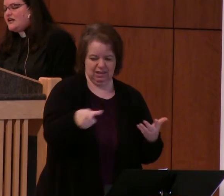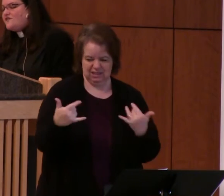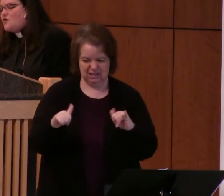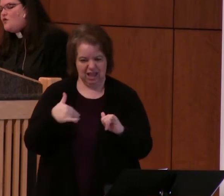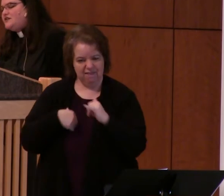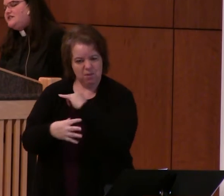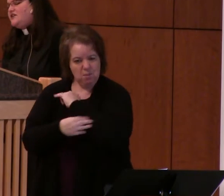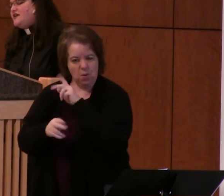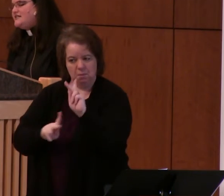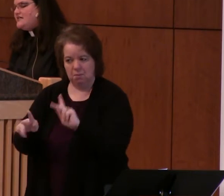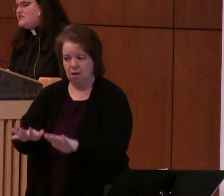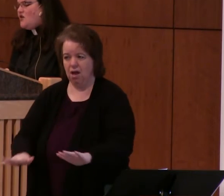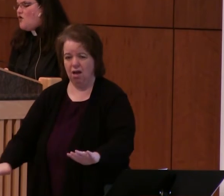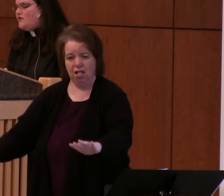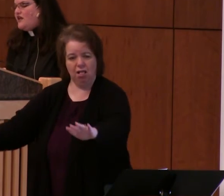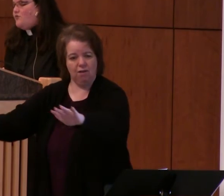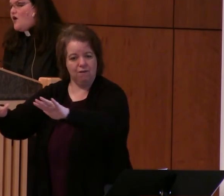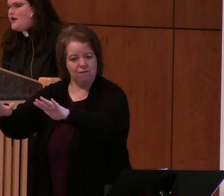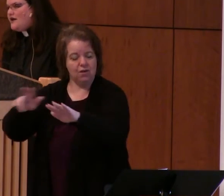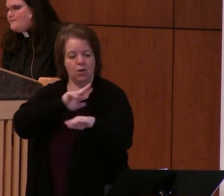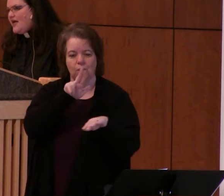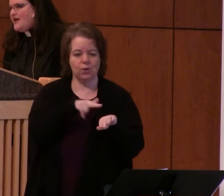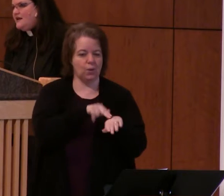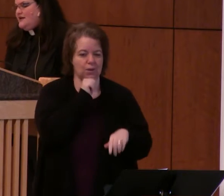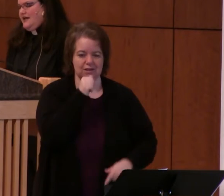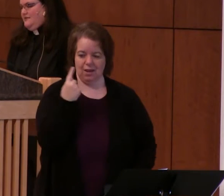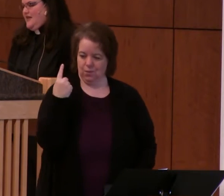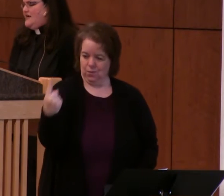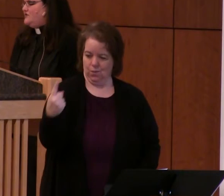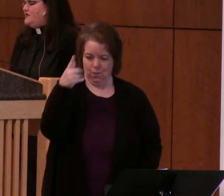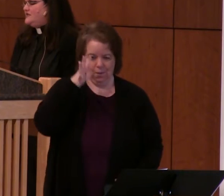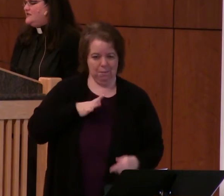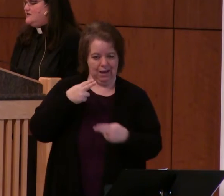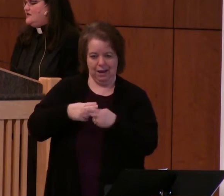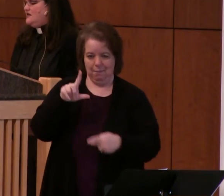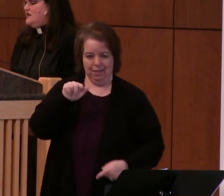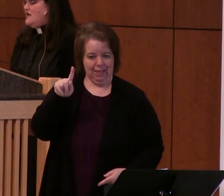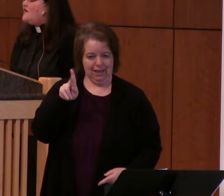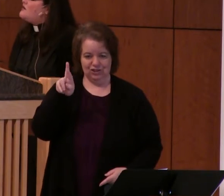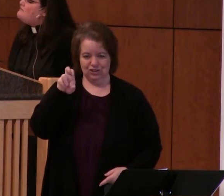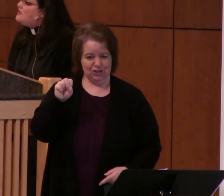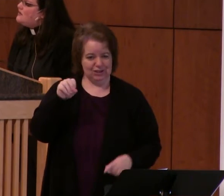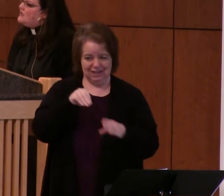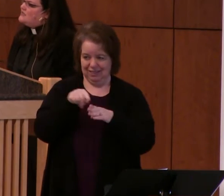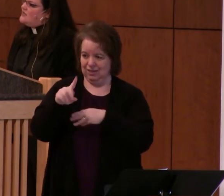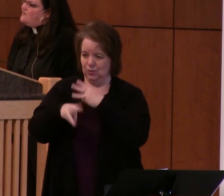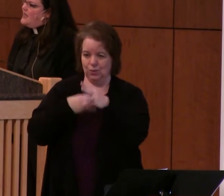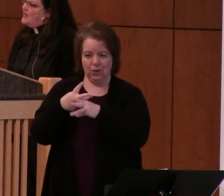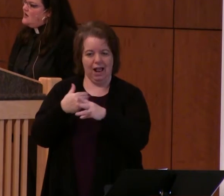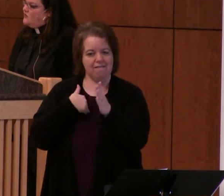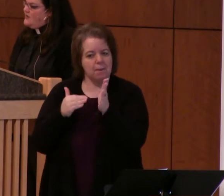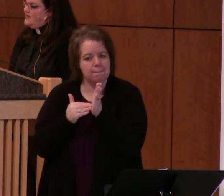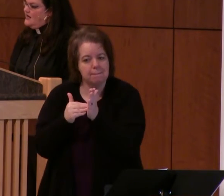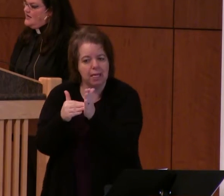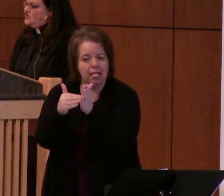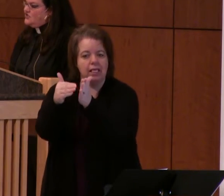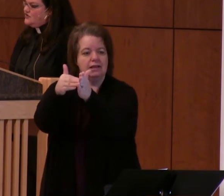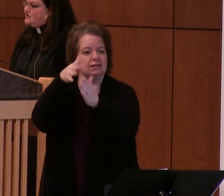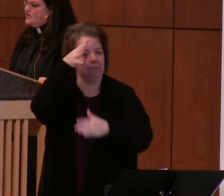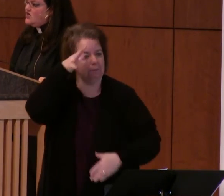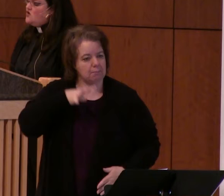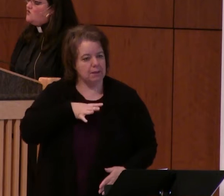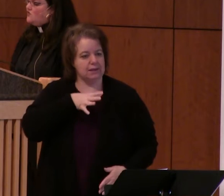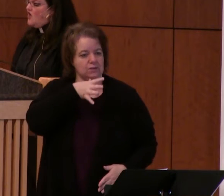hungry. And of course, there isn't only one man named Lazarus. There are millions of men, women,